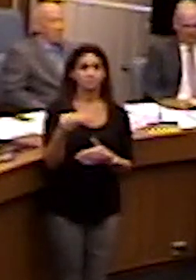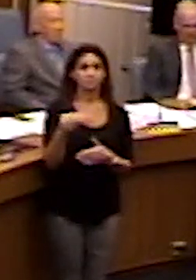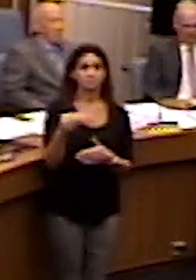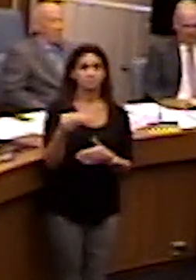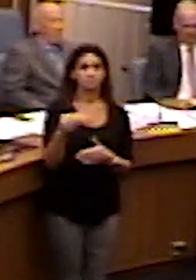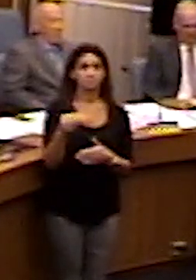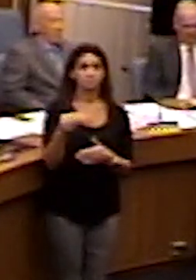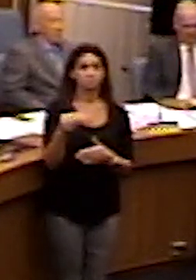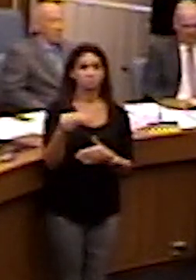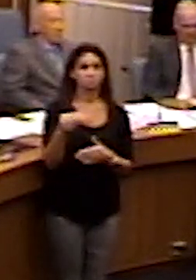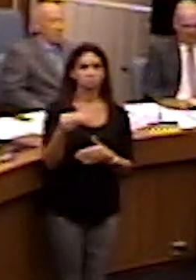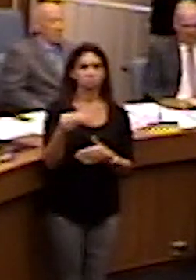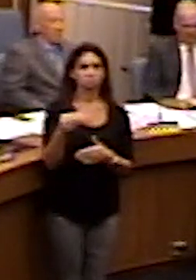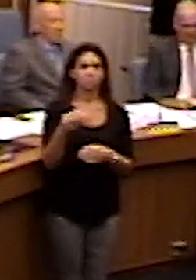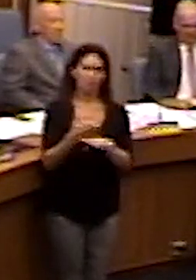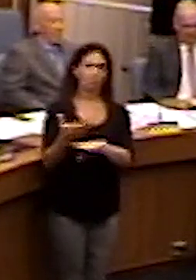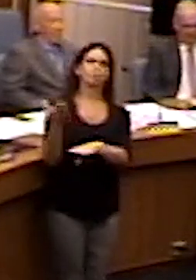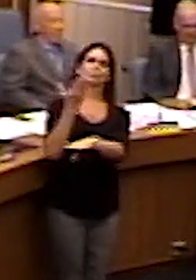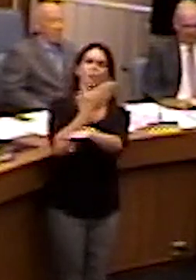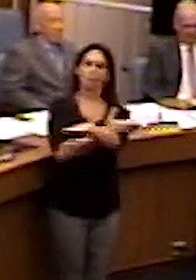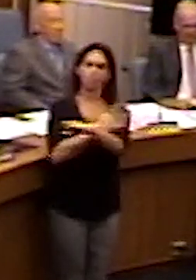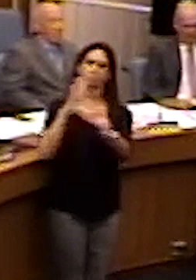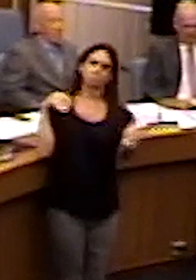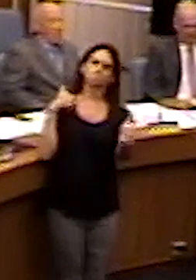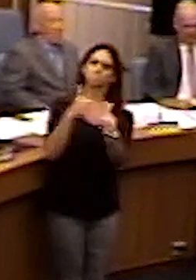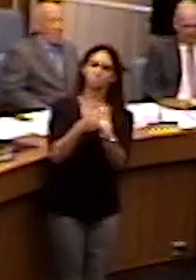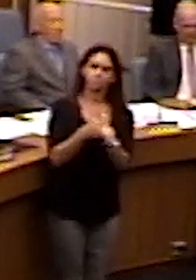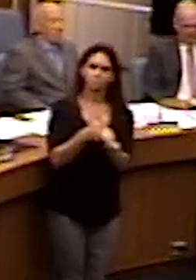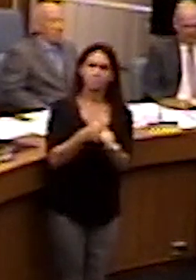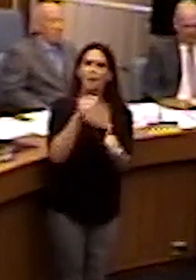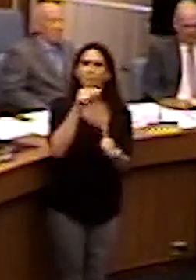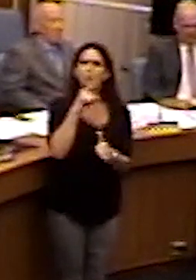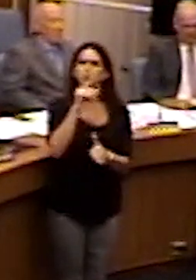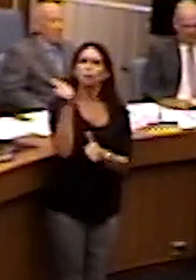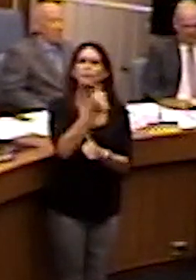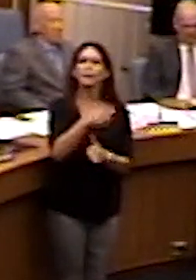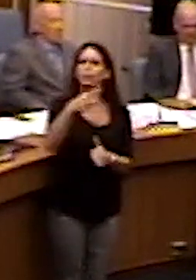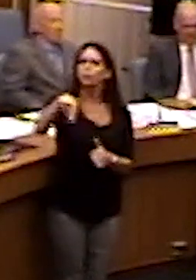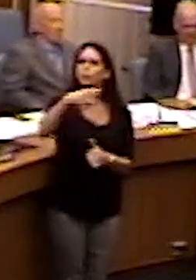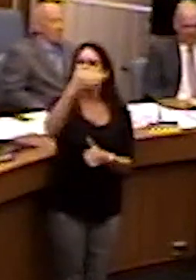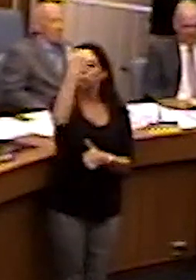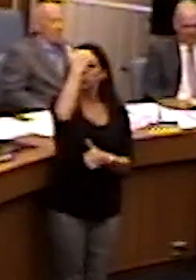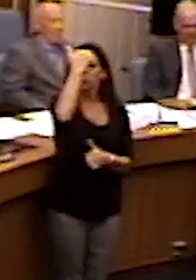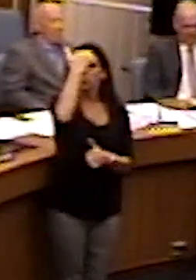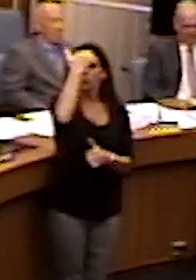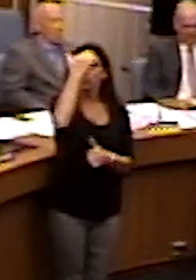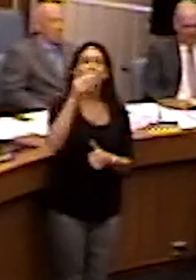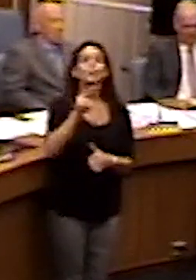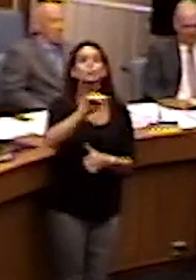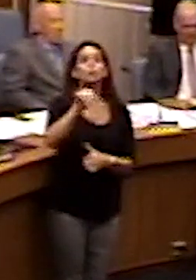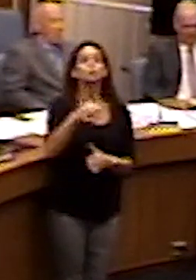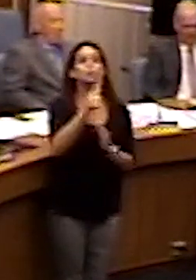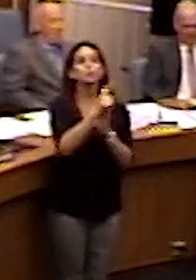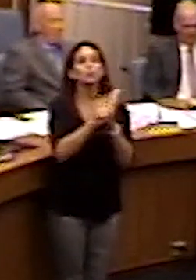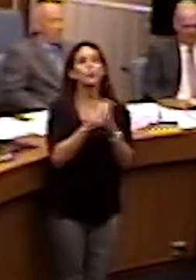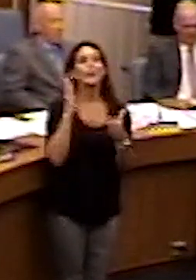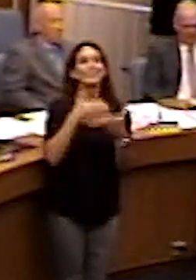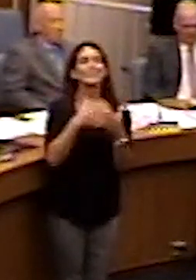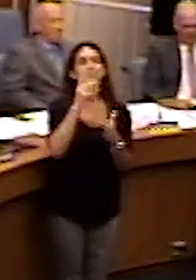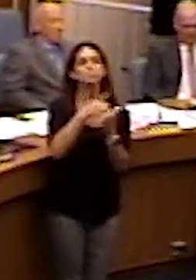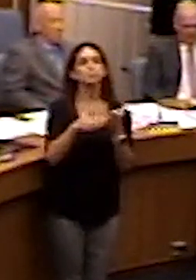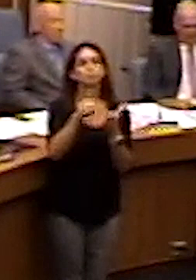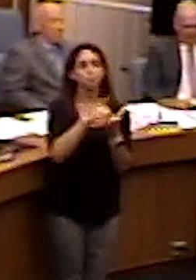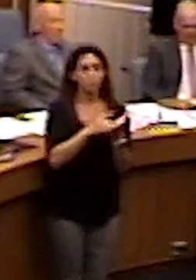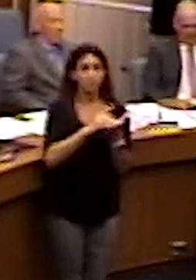bring itself up to date. I don't know if anybody's aware, but the New Jersey law against